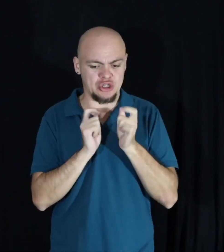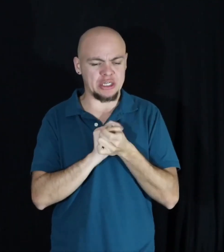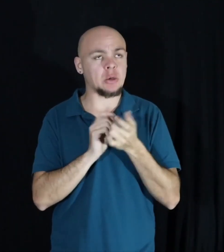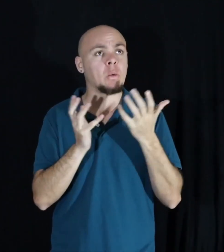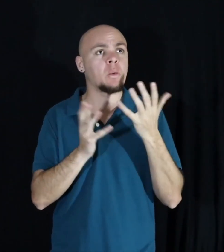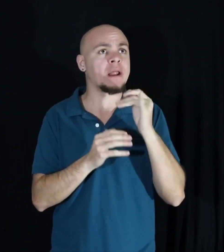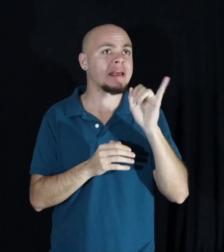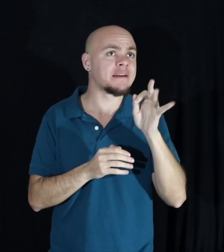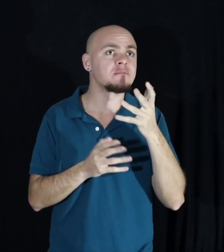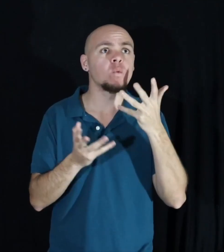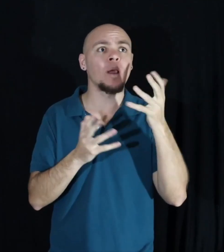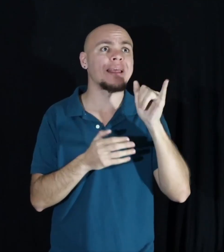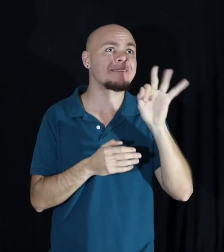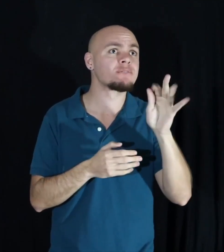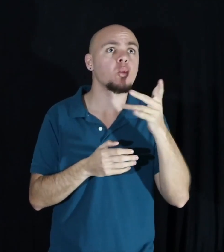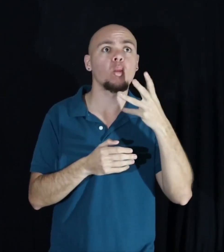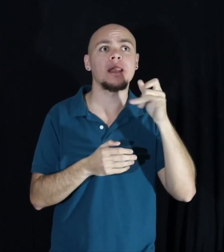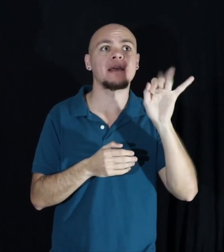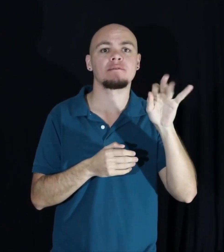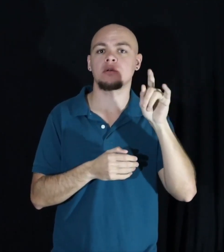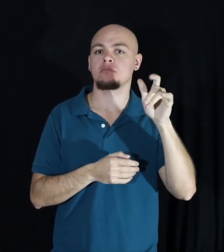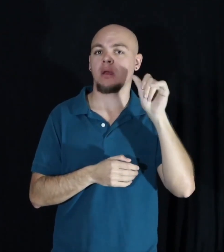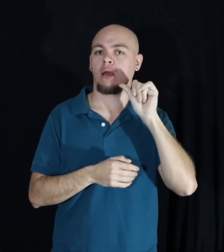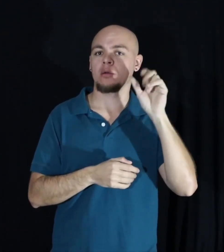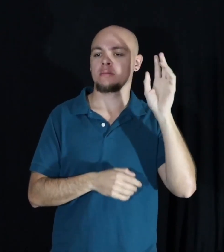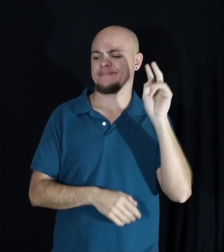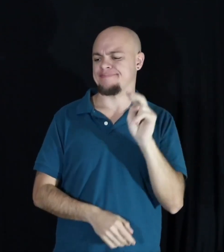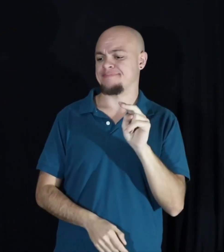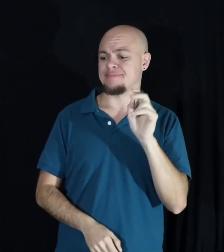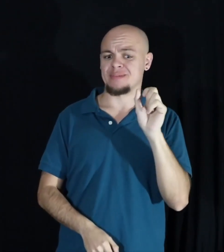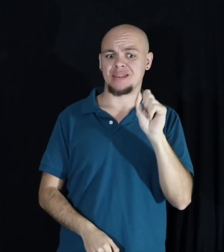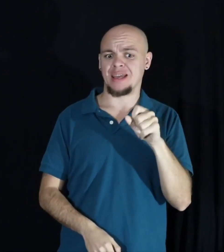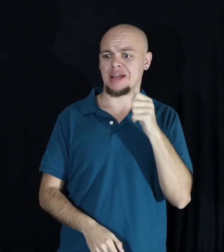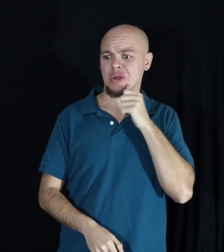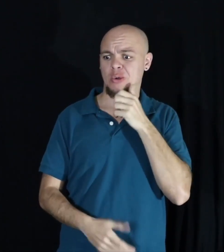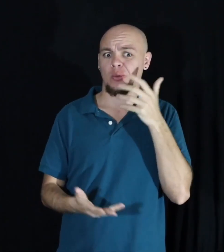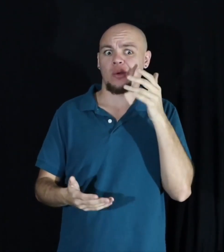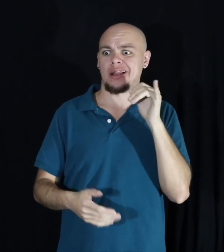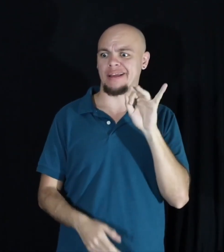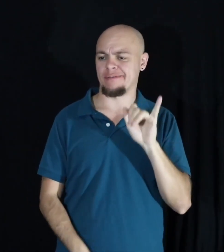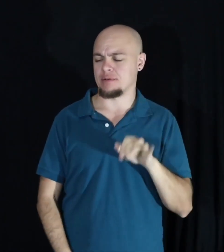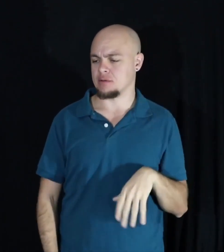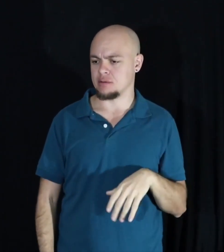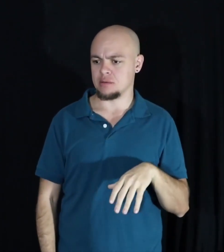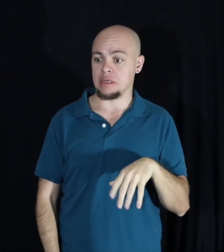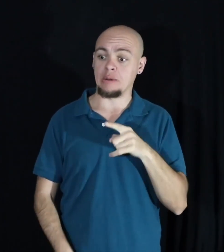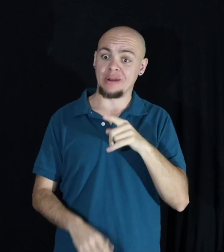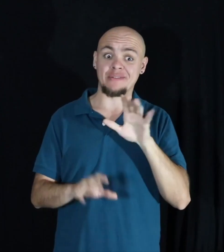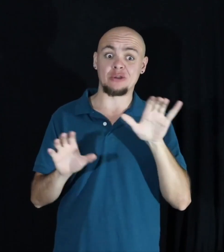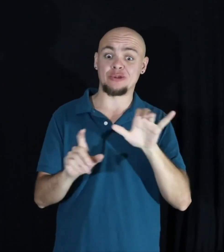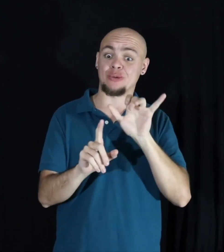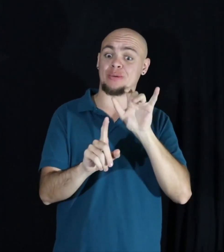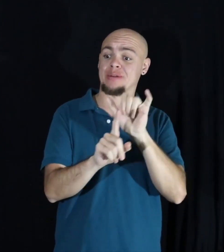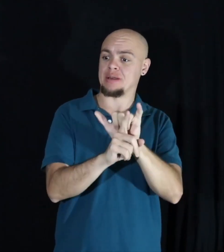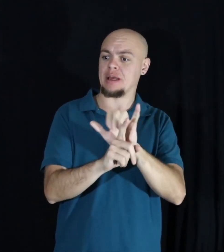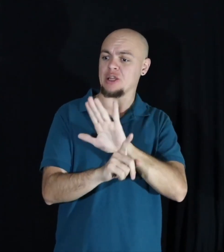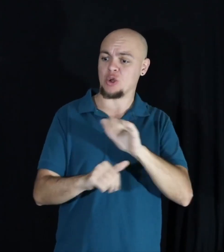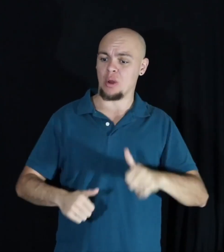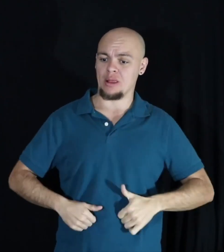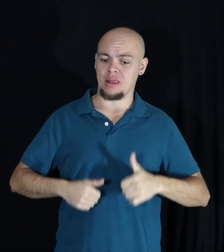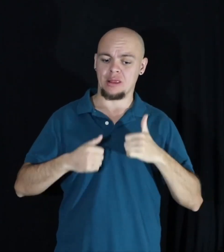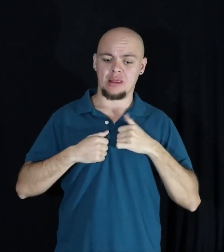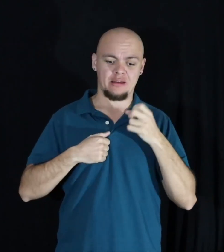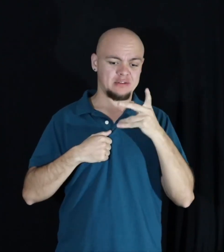if? And I remember what she said to me. She looked at me and said, yeah, girl, what if? What if you do it and you do change your